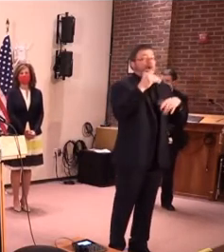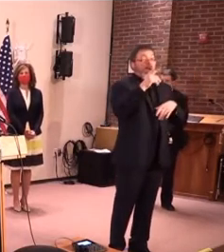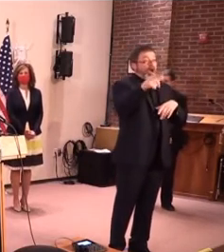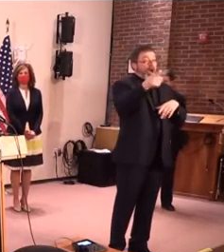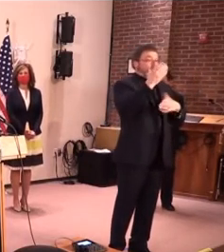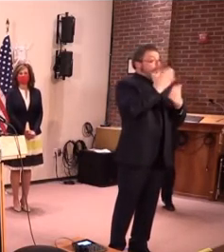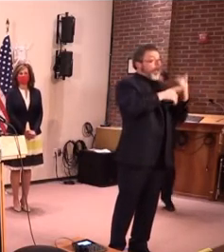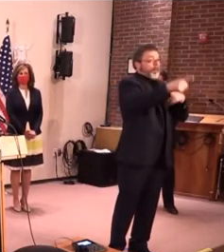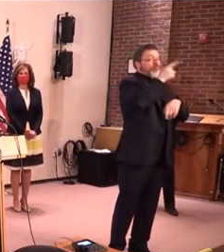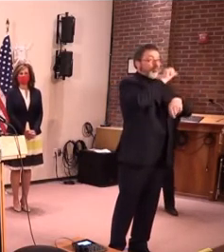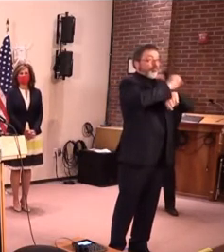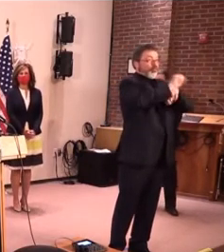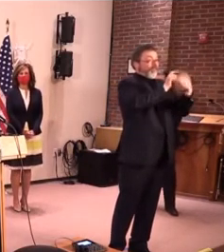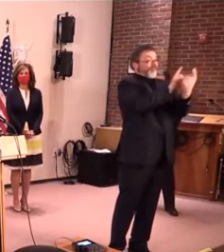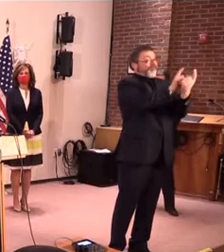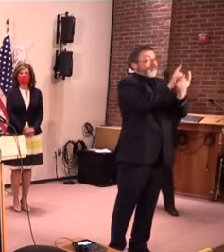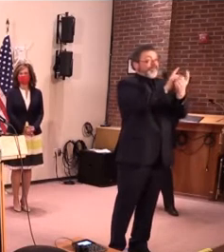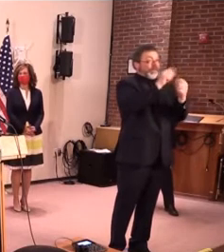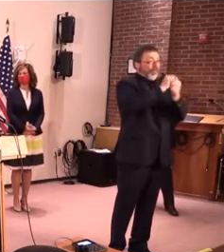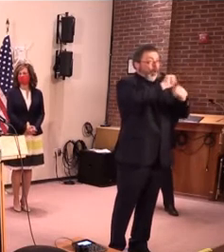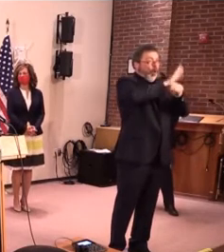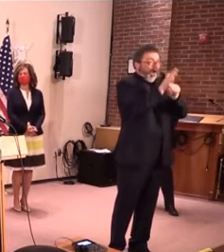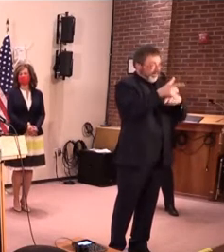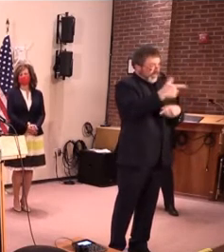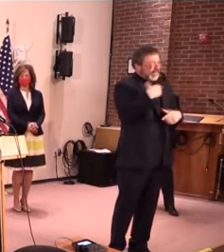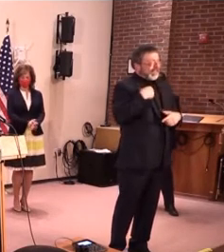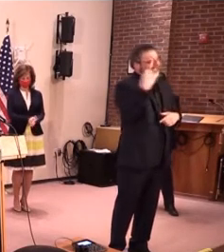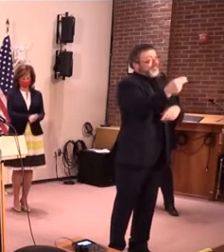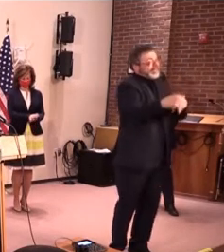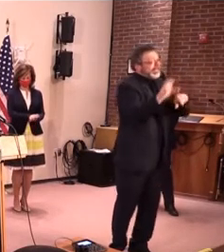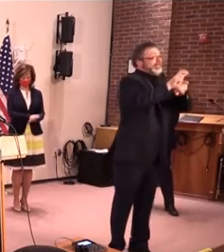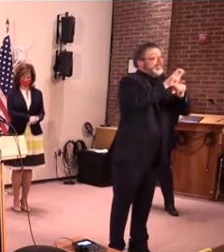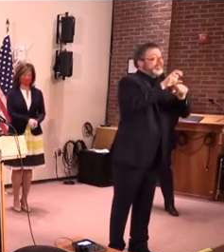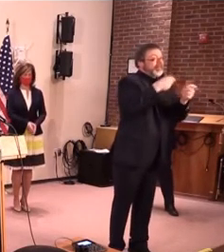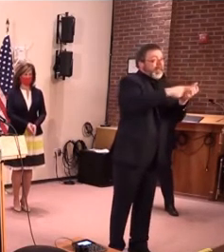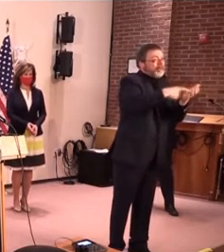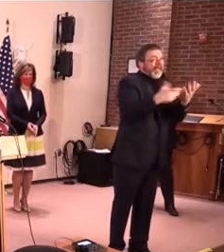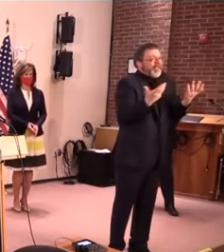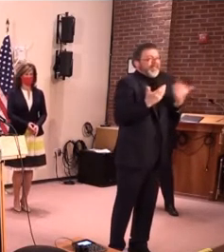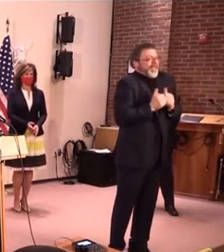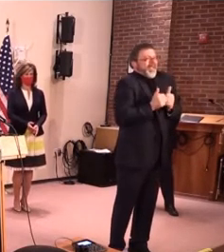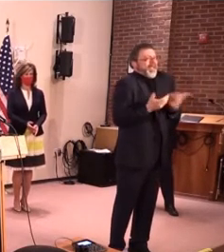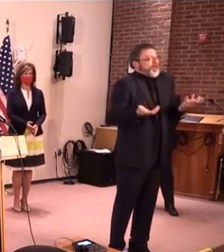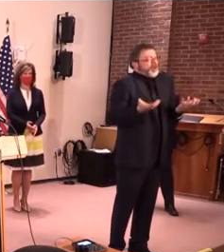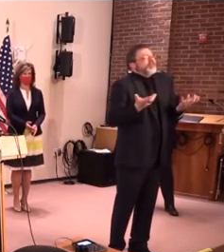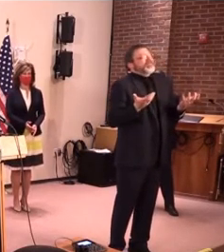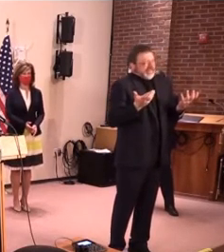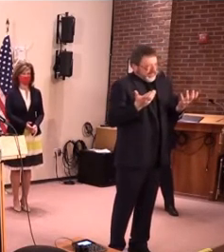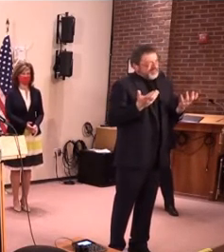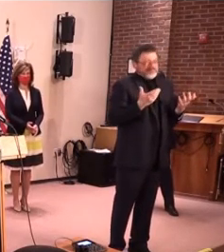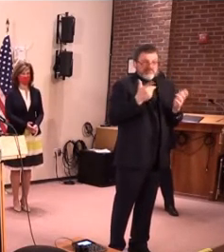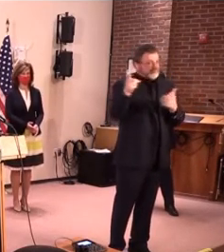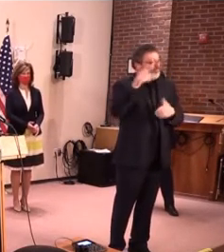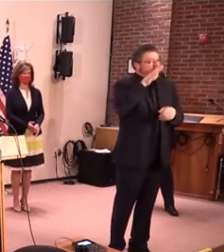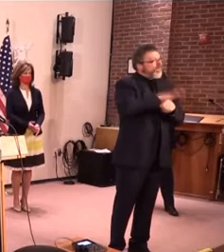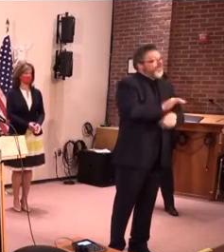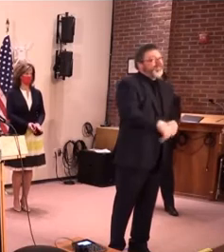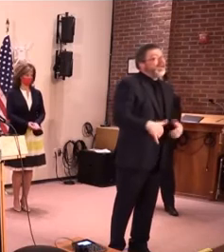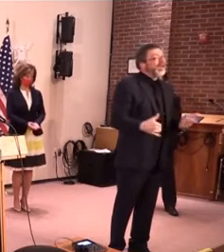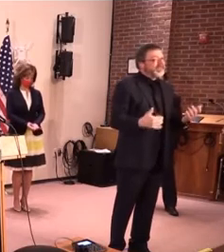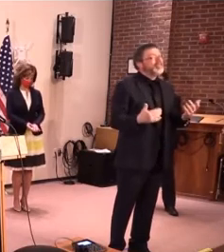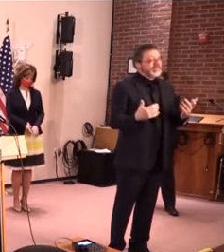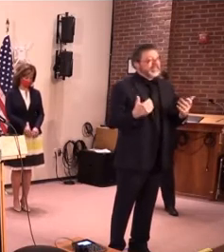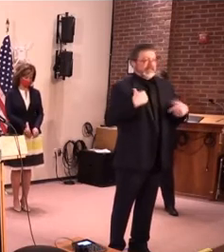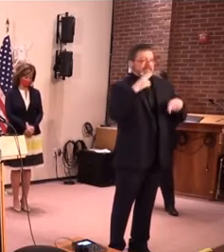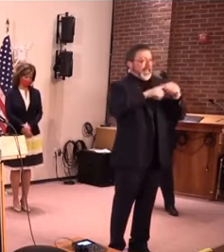unmet needs. This is not near enough to meet every single sector. So we're doing the best we can with